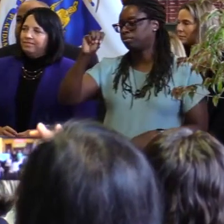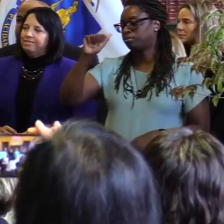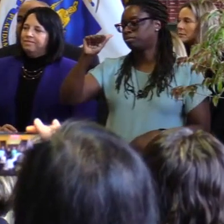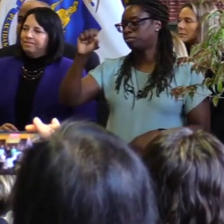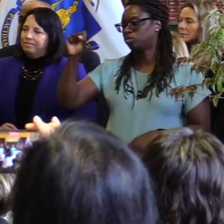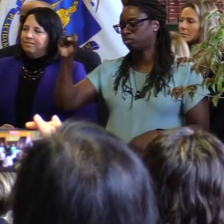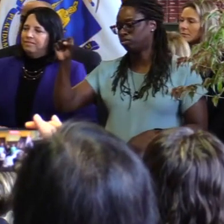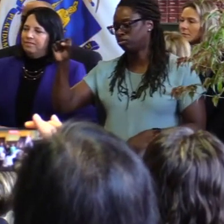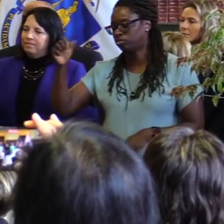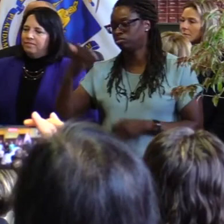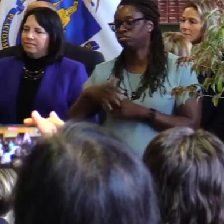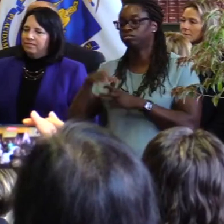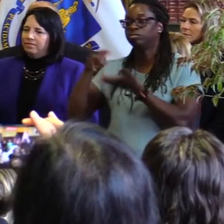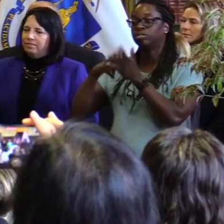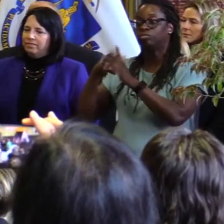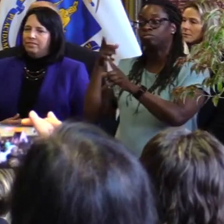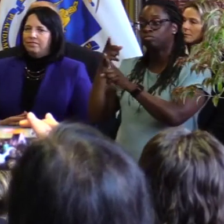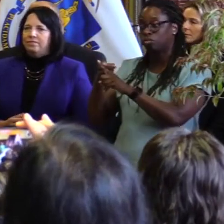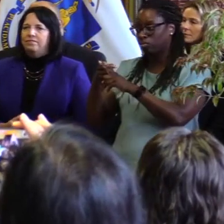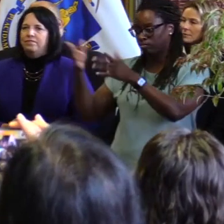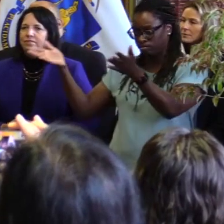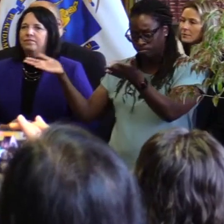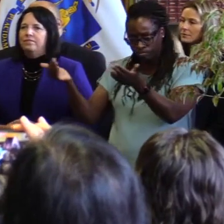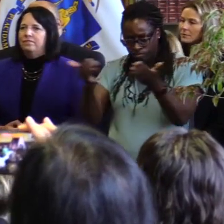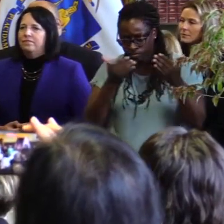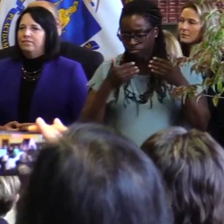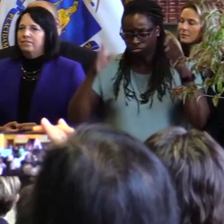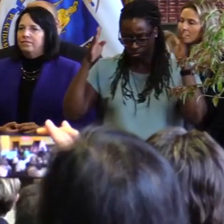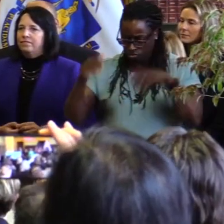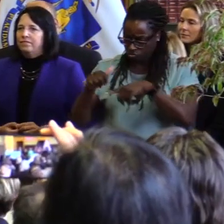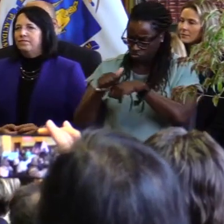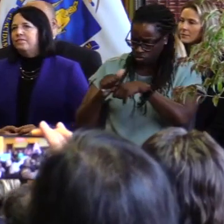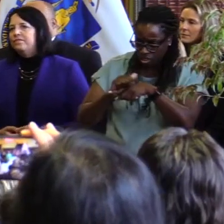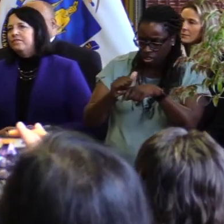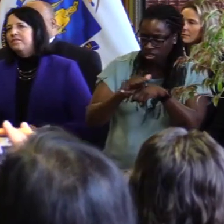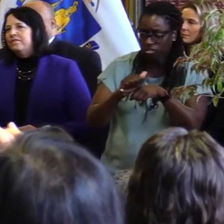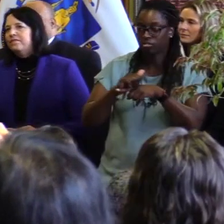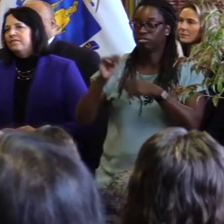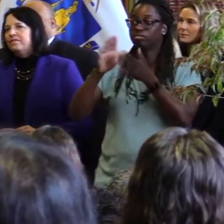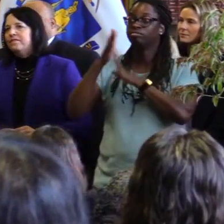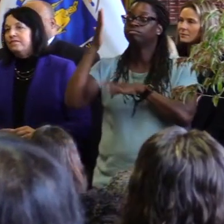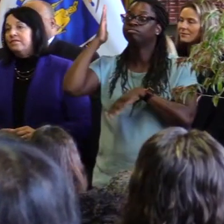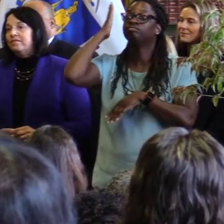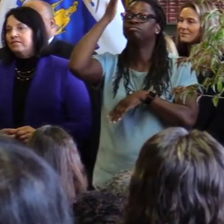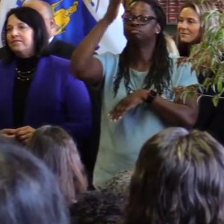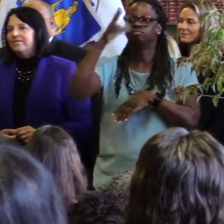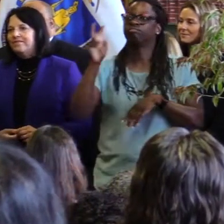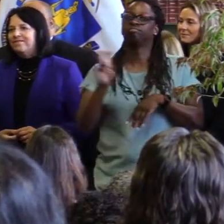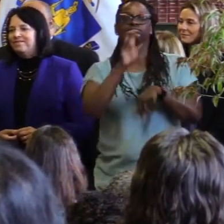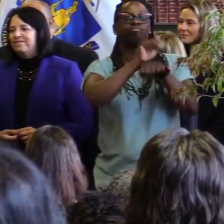employers. The Climate Bank, you see, is going to create tremendous opportunities for this state.